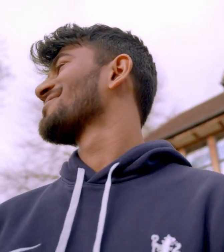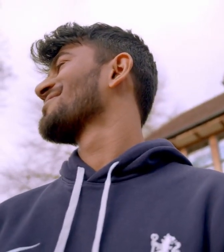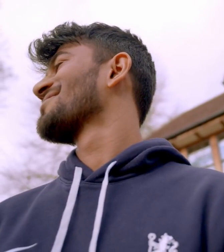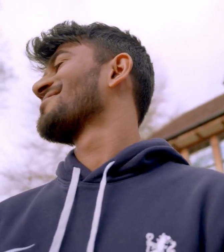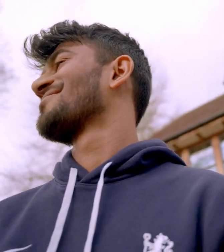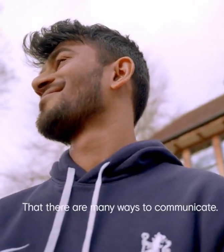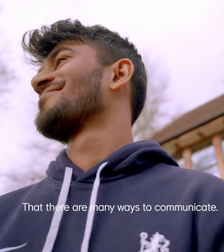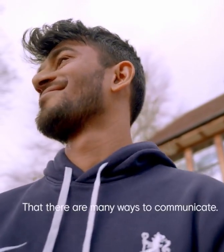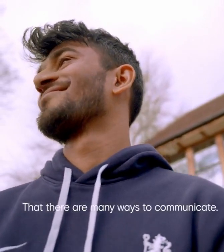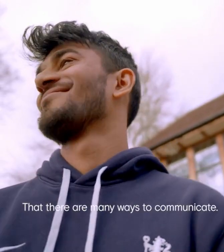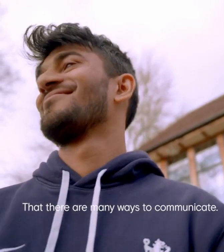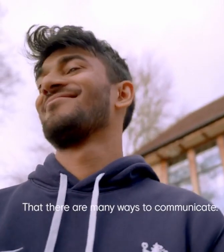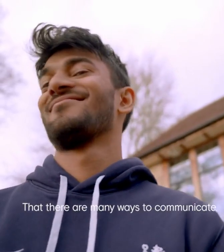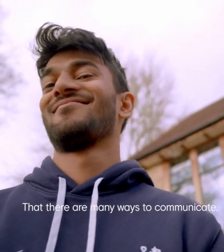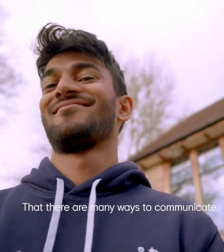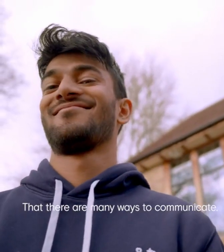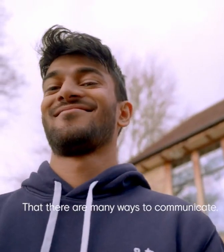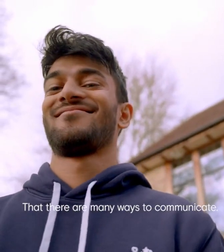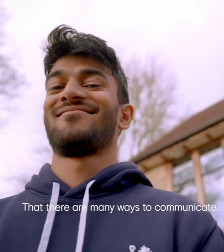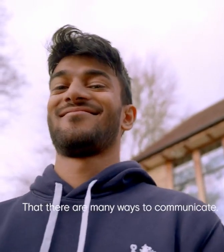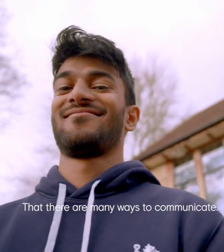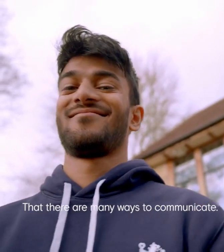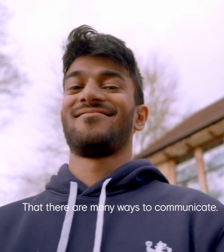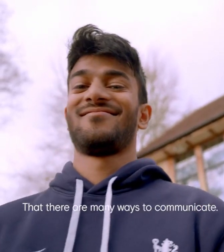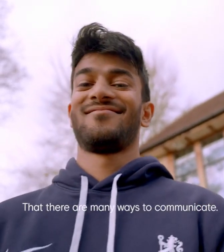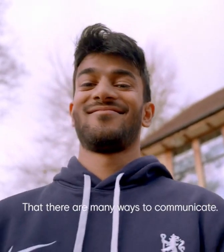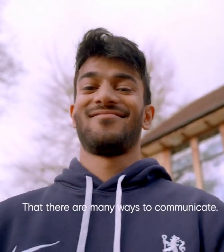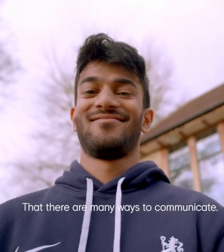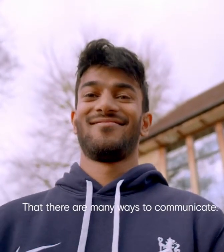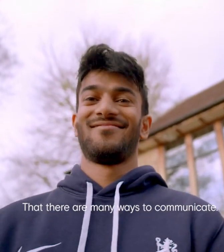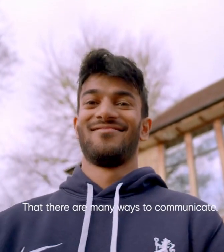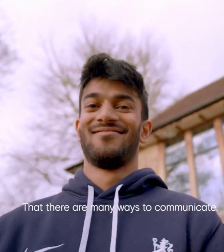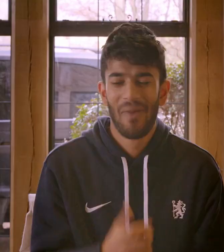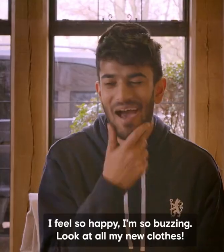Oh,